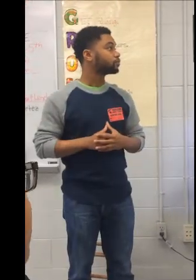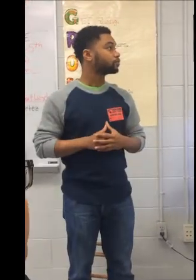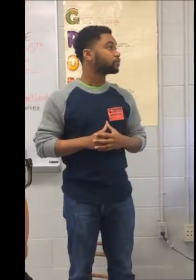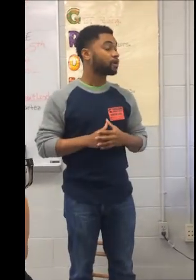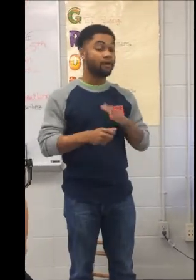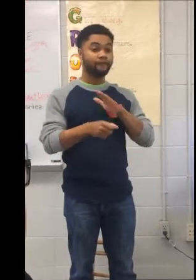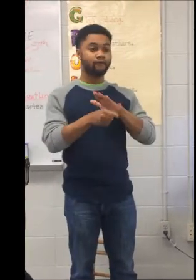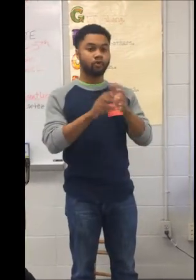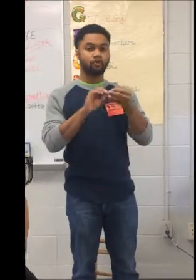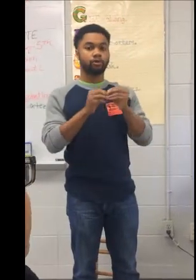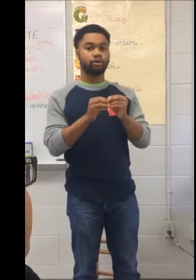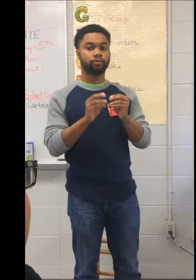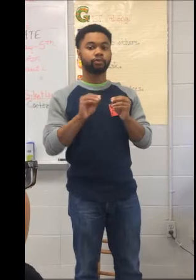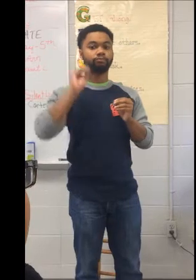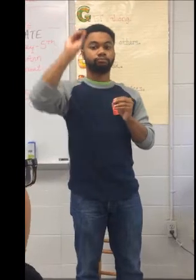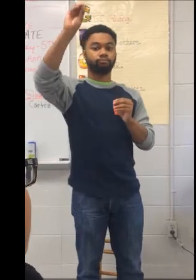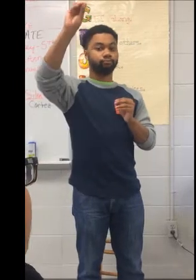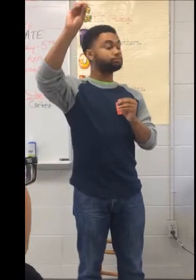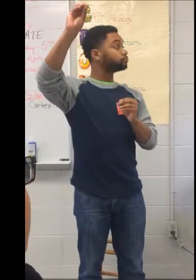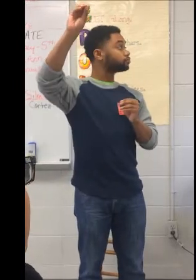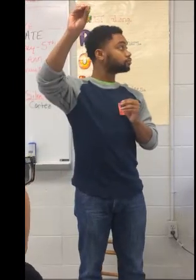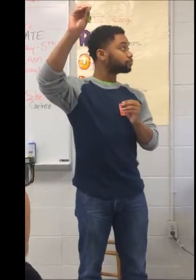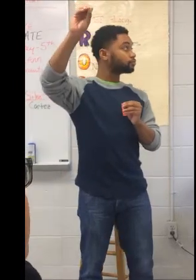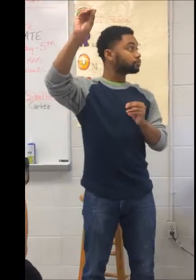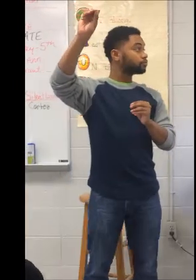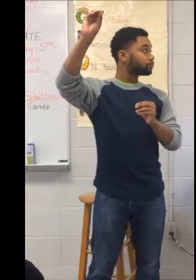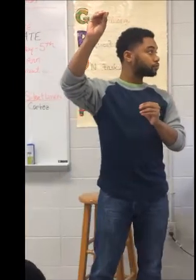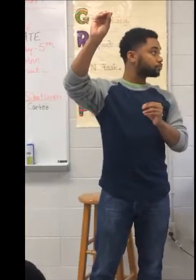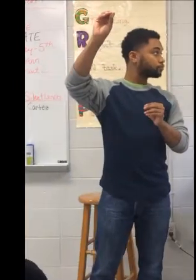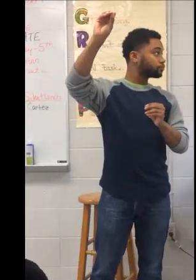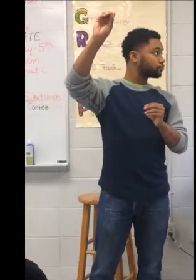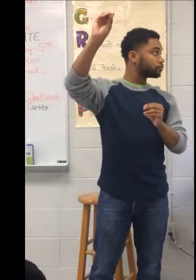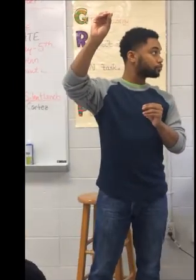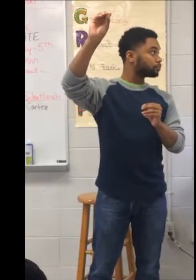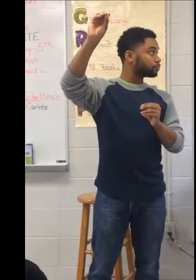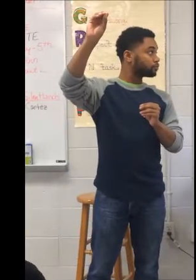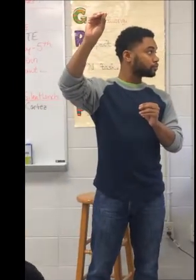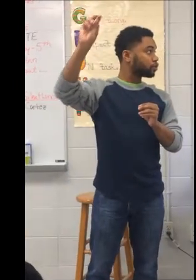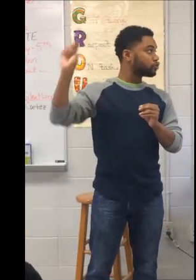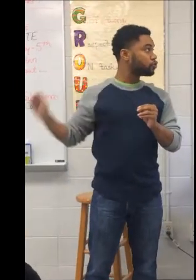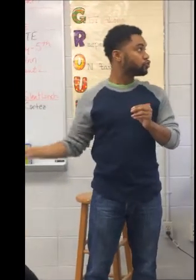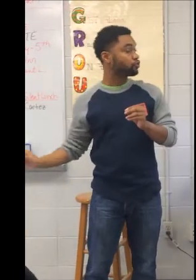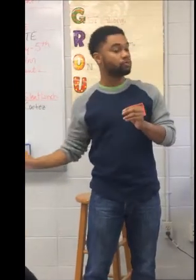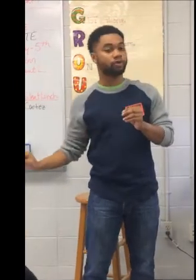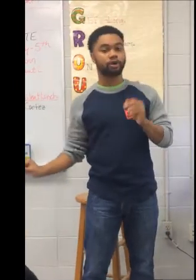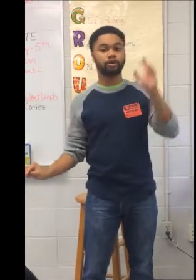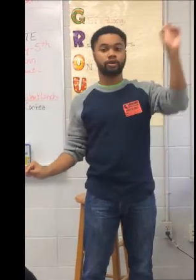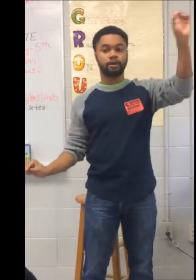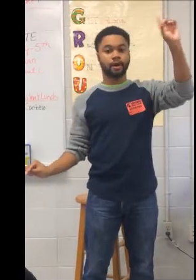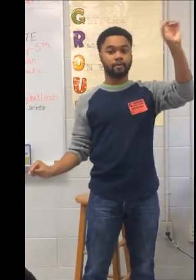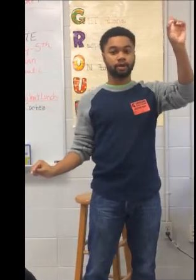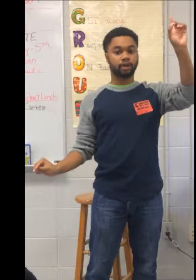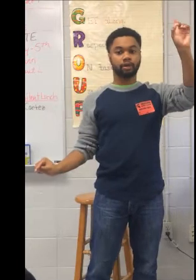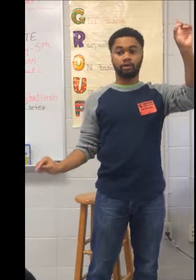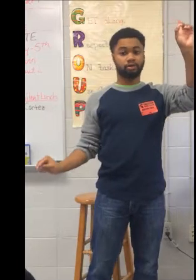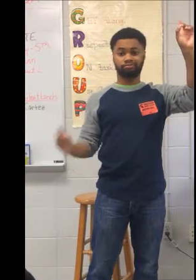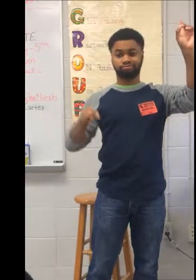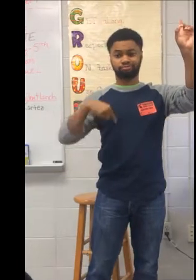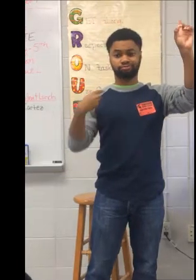up here. Whole number, numerator, denominator. That has never changed. Ever.